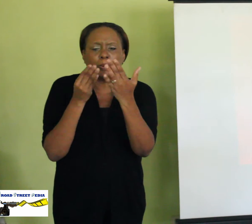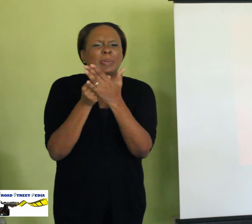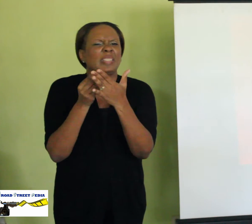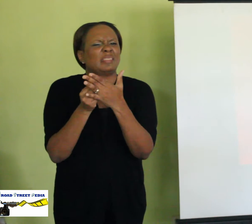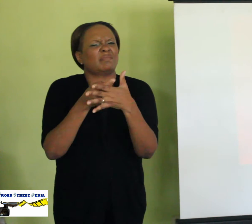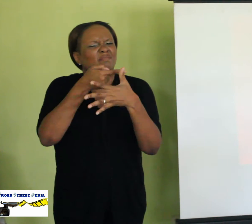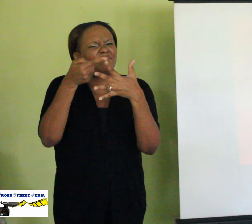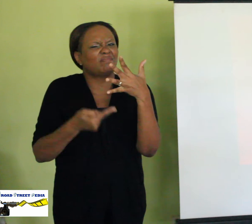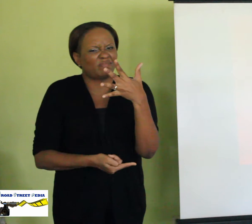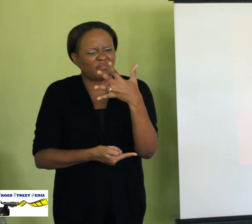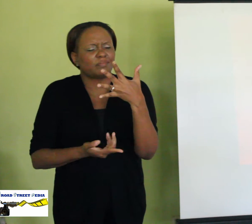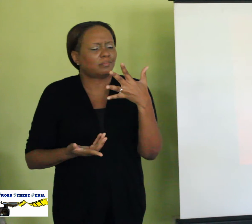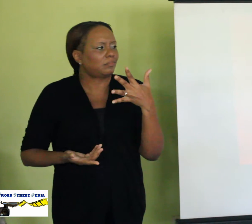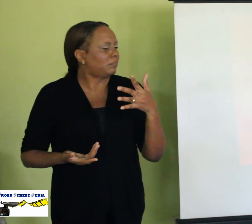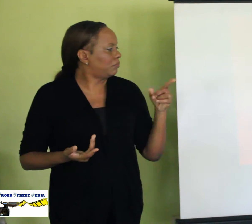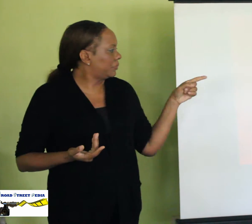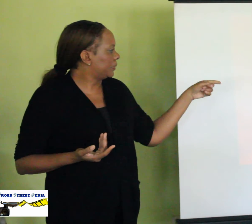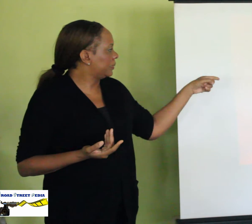last time.